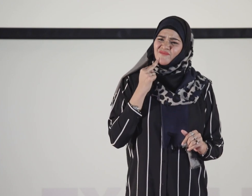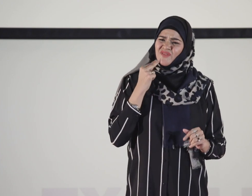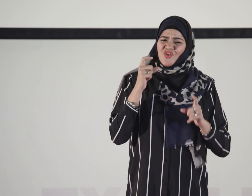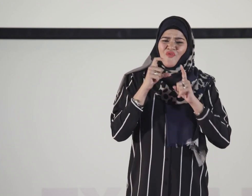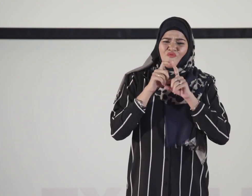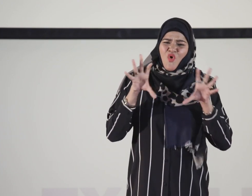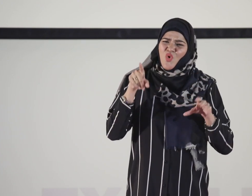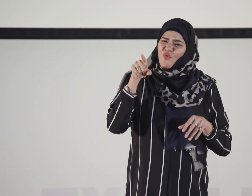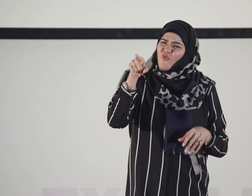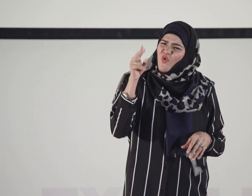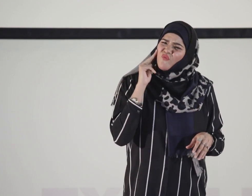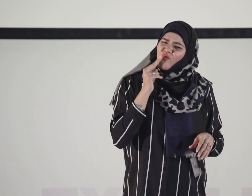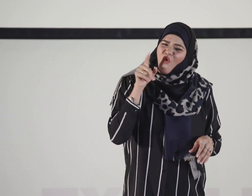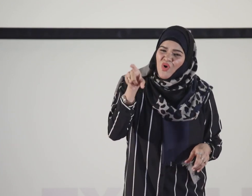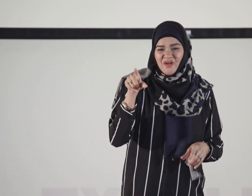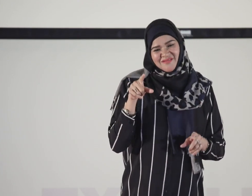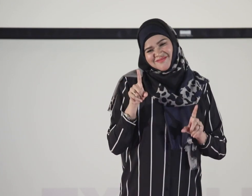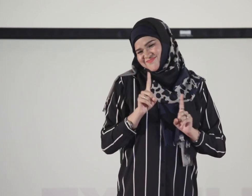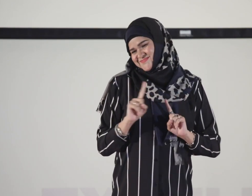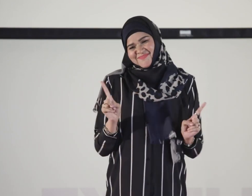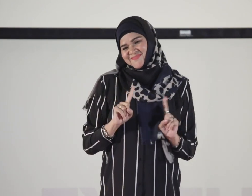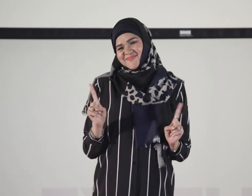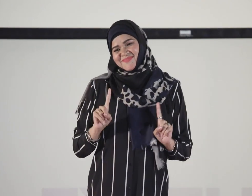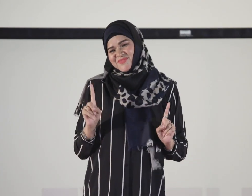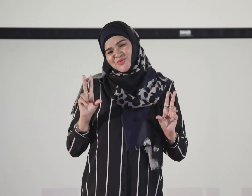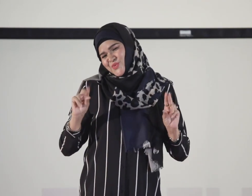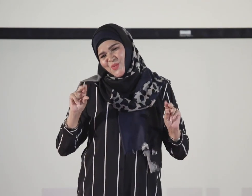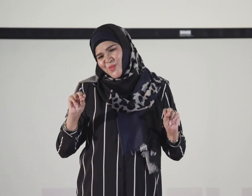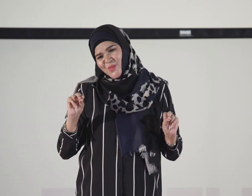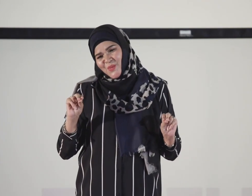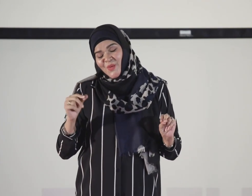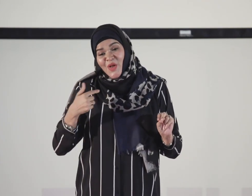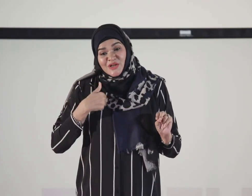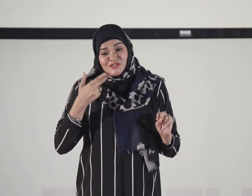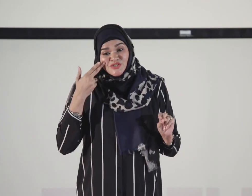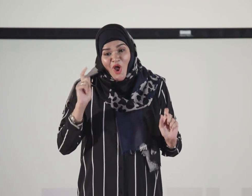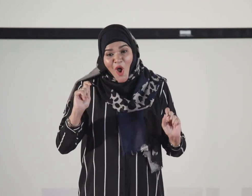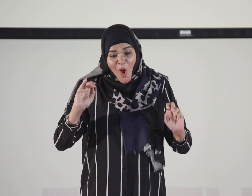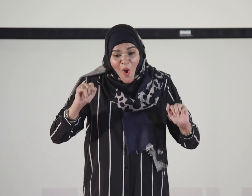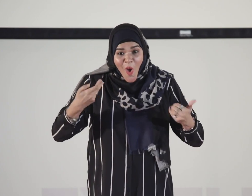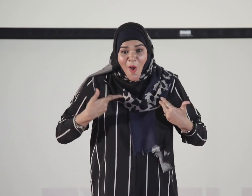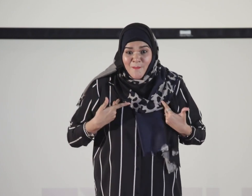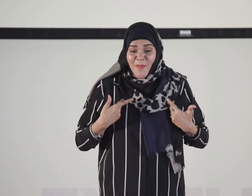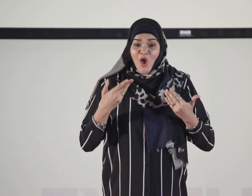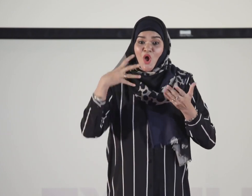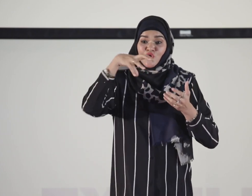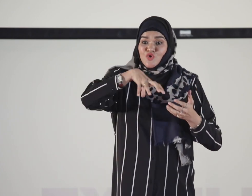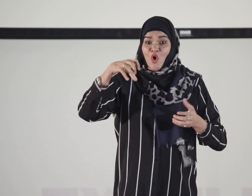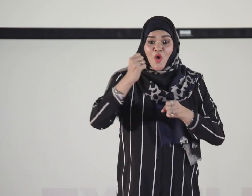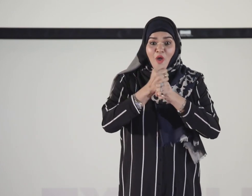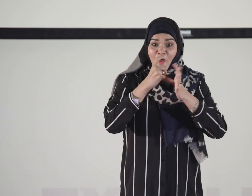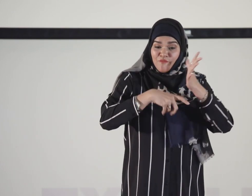You need to look at me. You need to understand. Stop defining people with disabilities by their